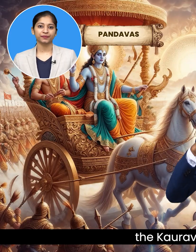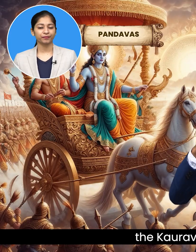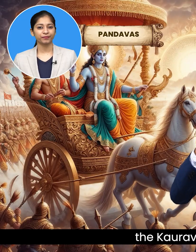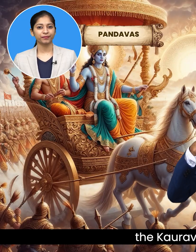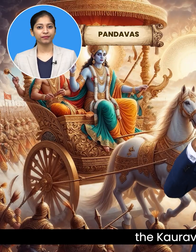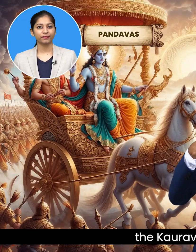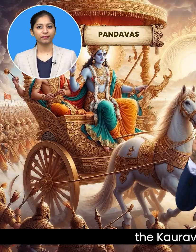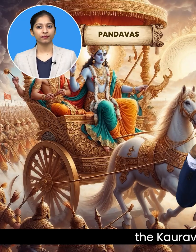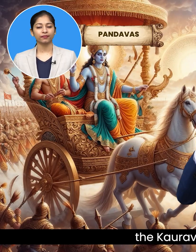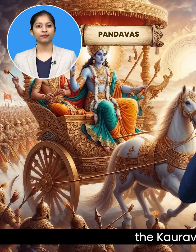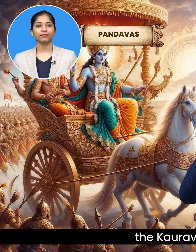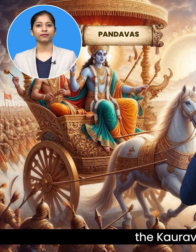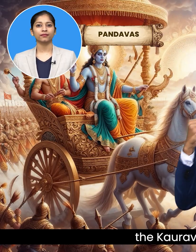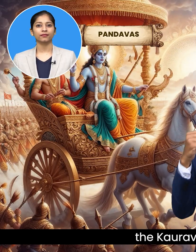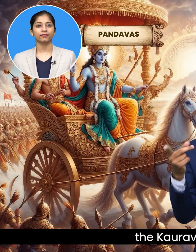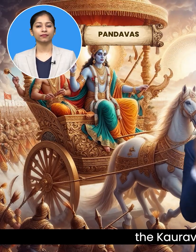Pandavas.